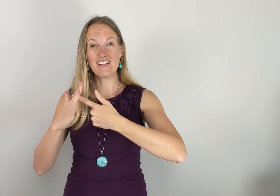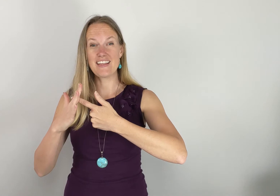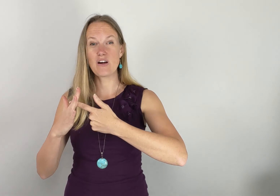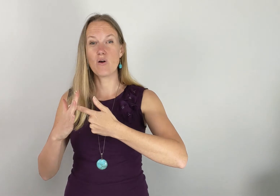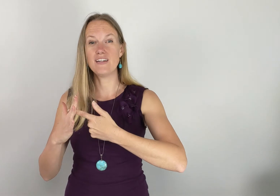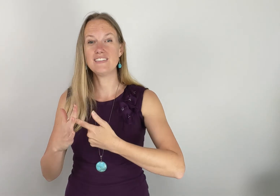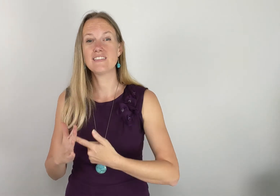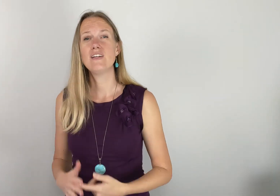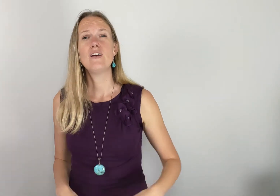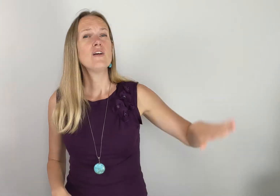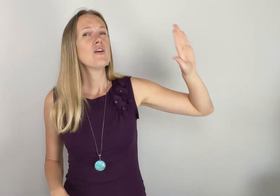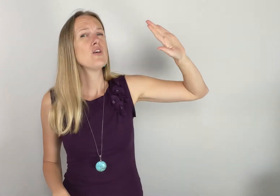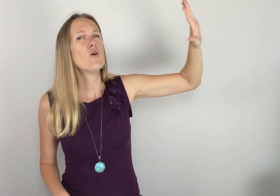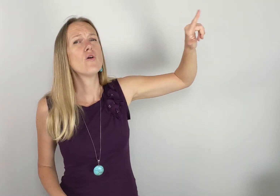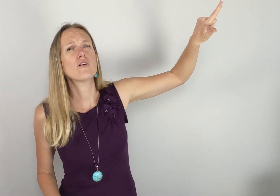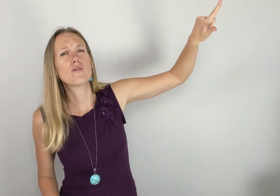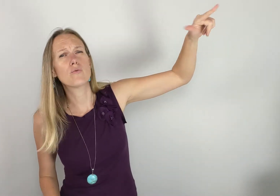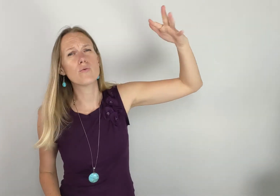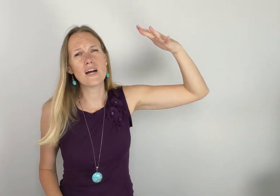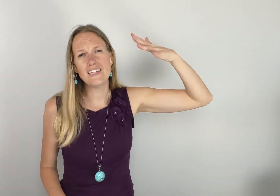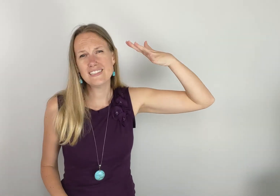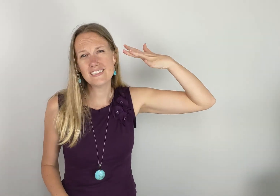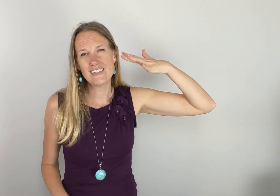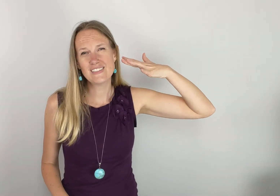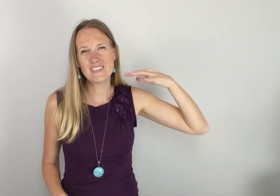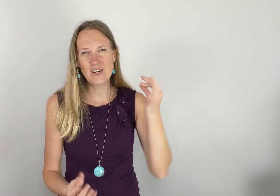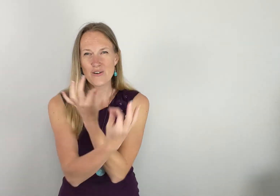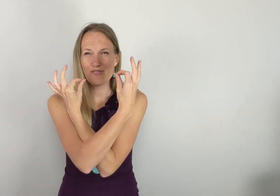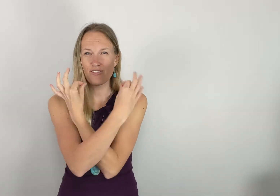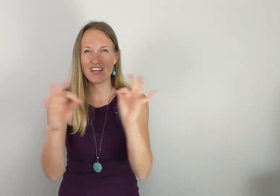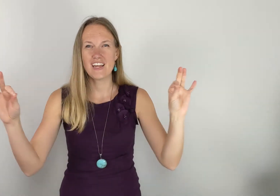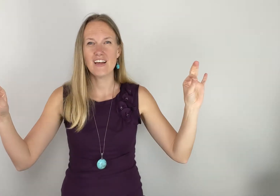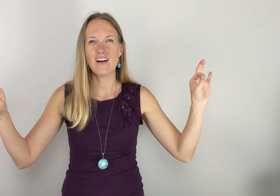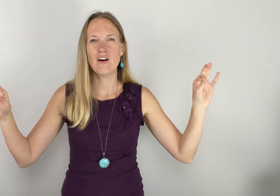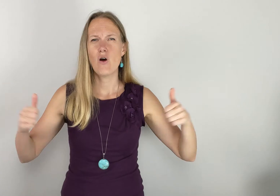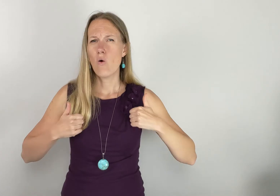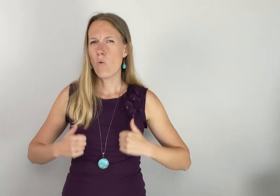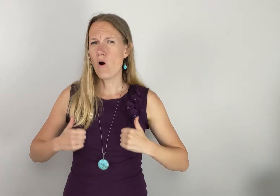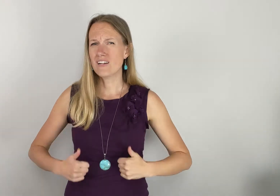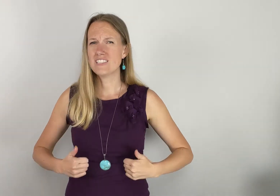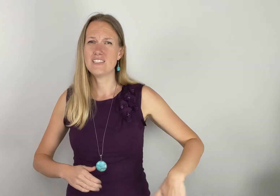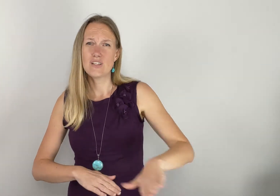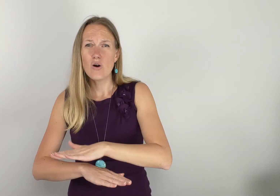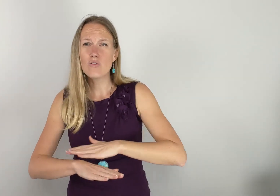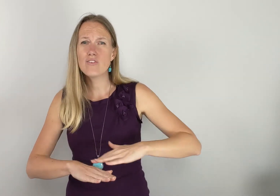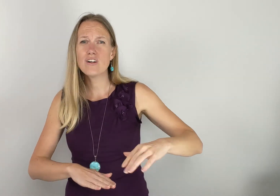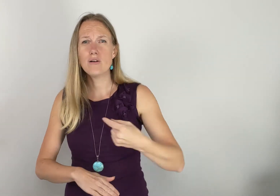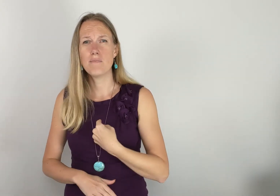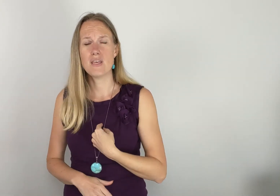that chorus. Your grace so free washes over